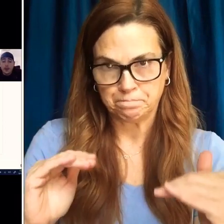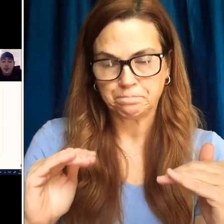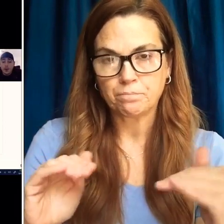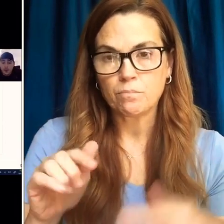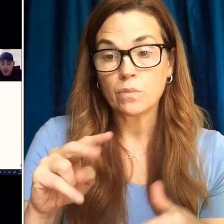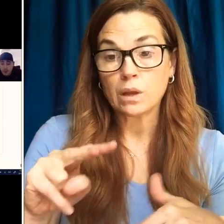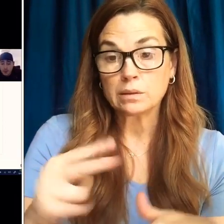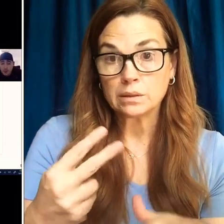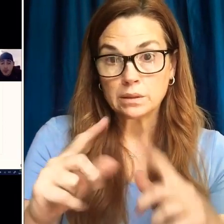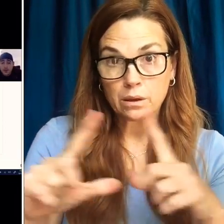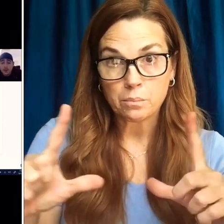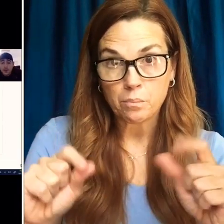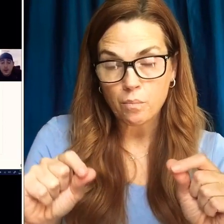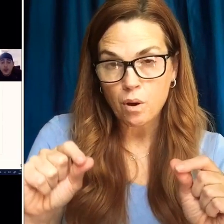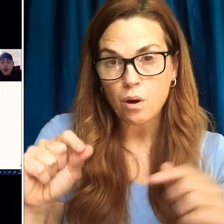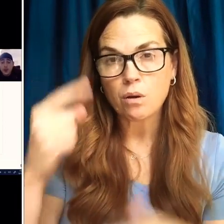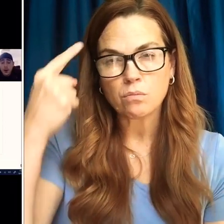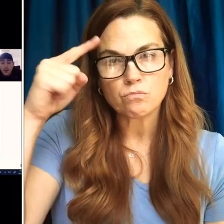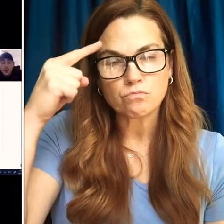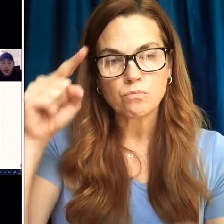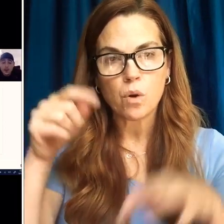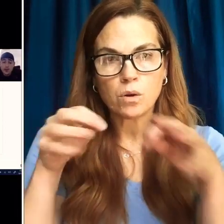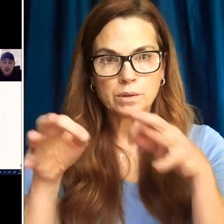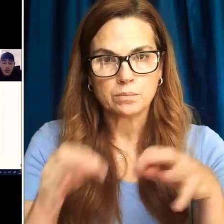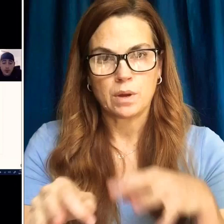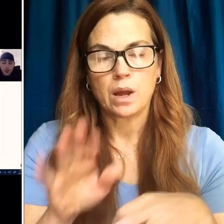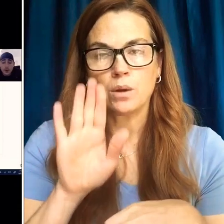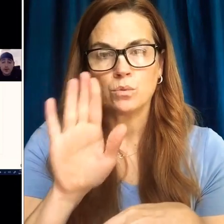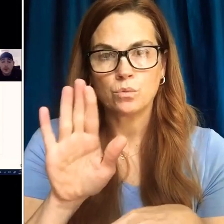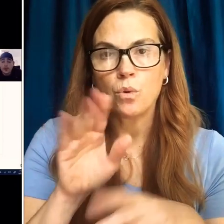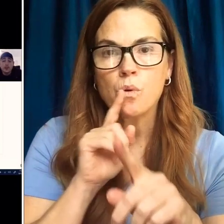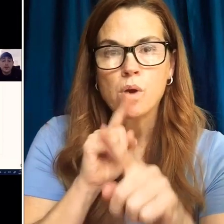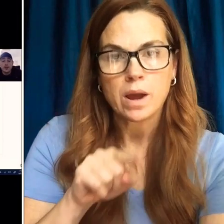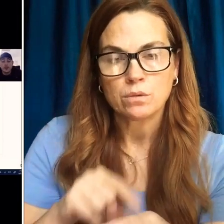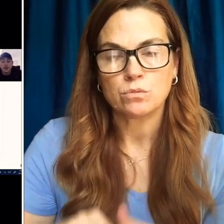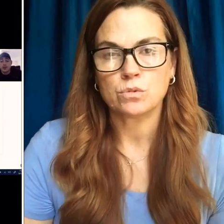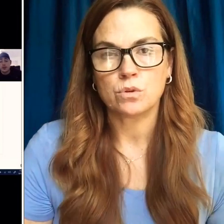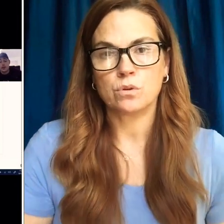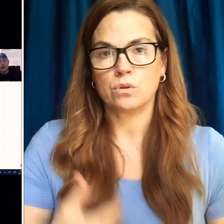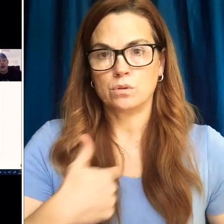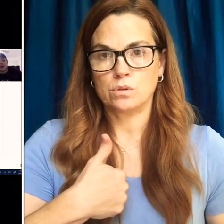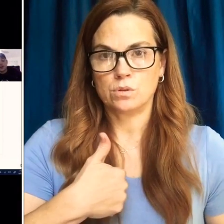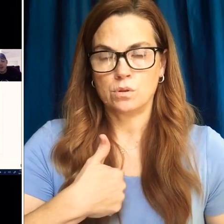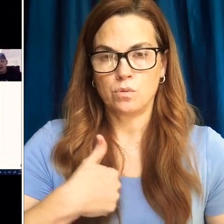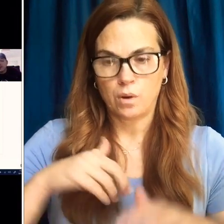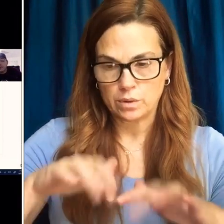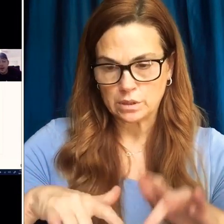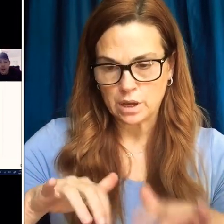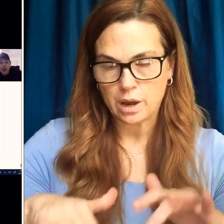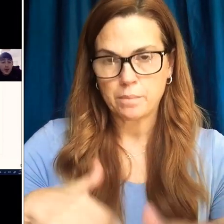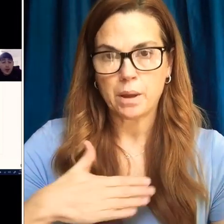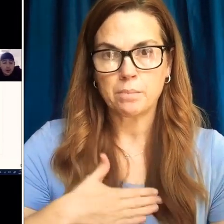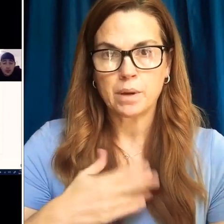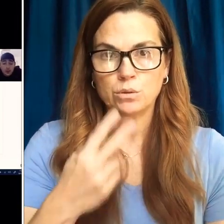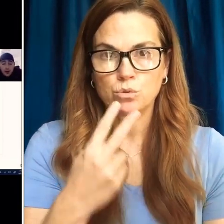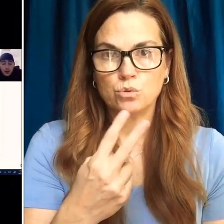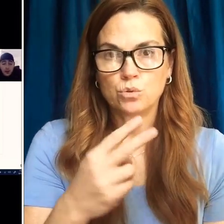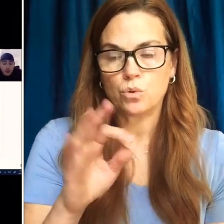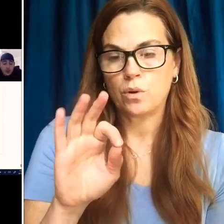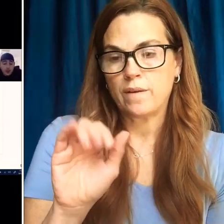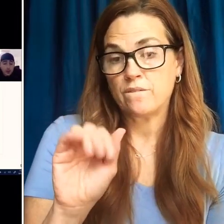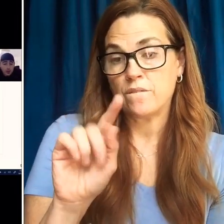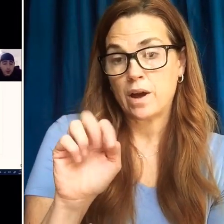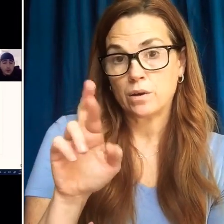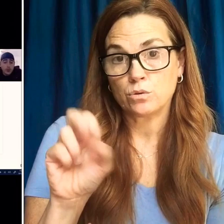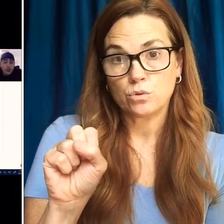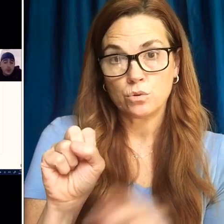then the second one, it says, explain to me why the answer you chose above is the correct answer. So I would type, my two factors